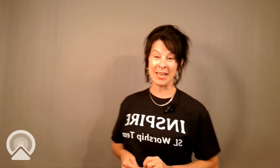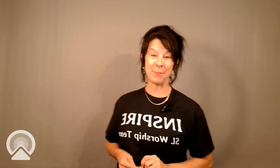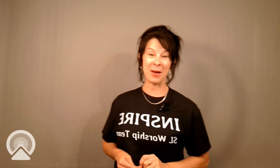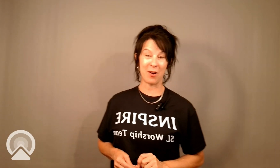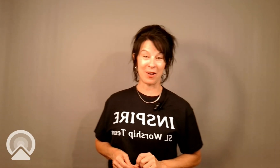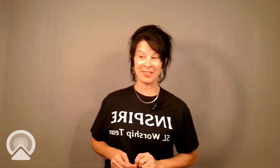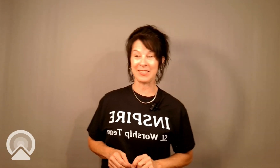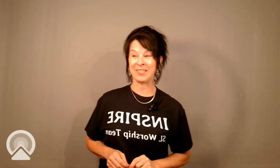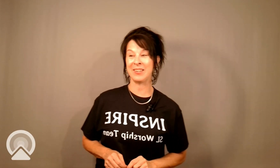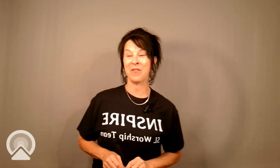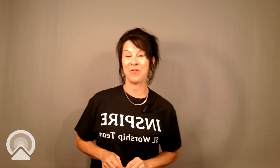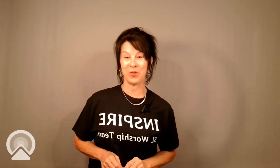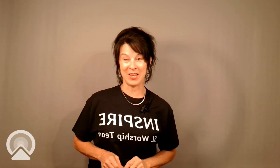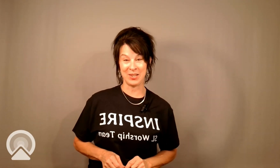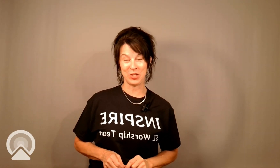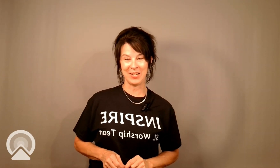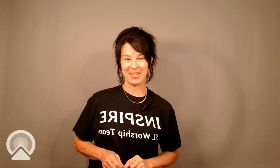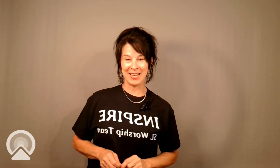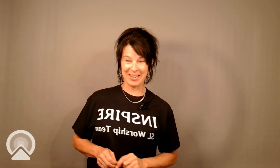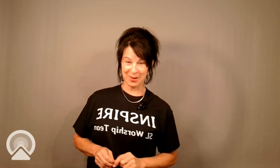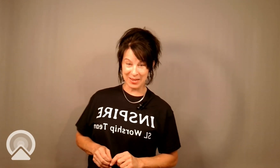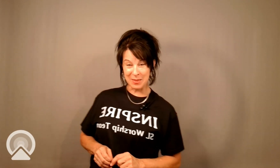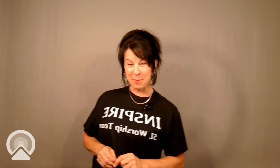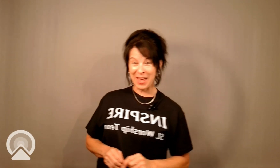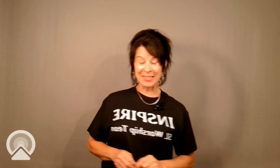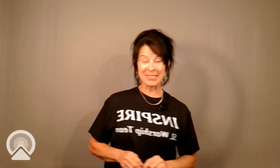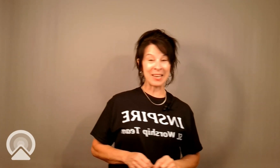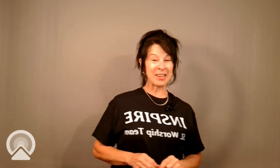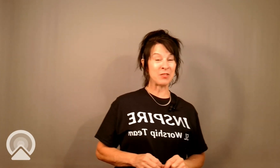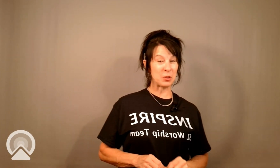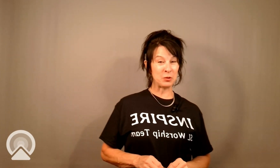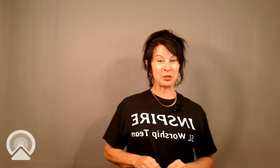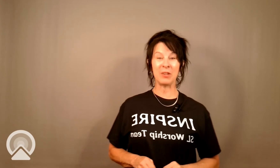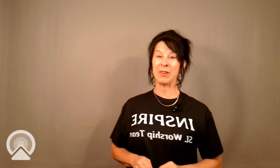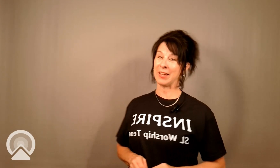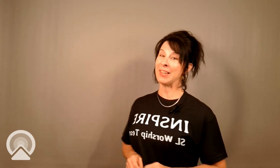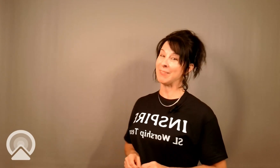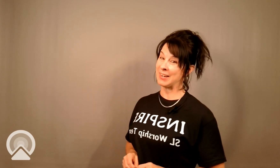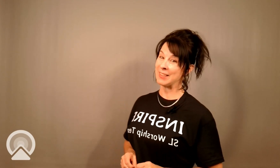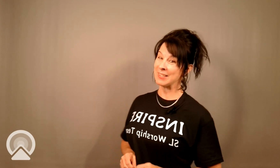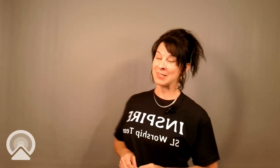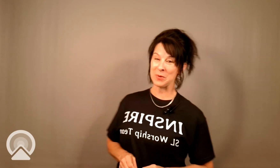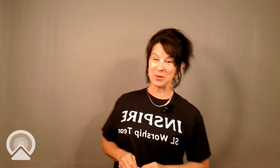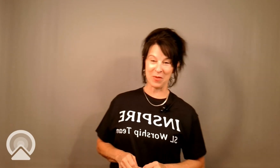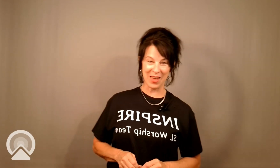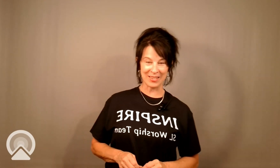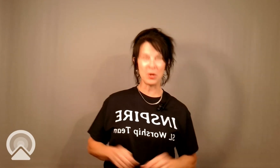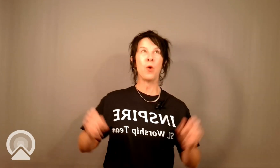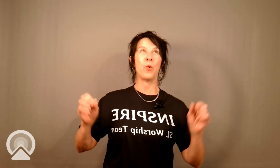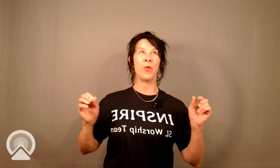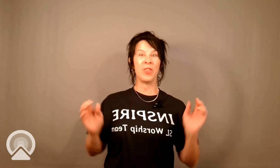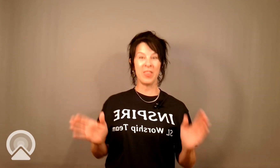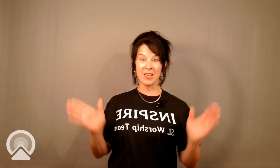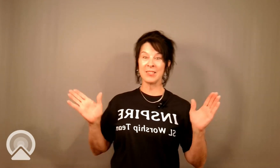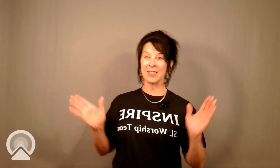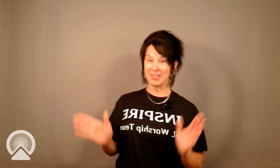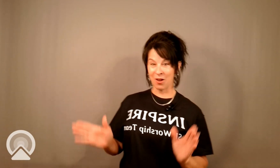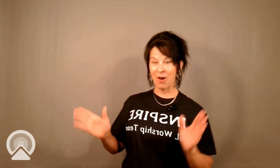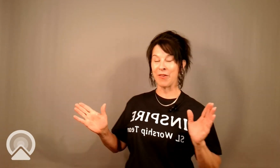by Austin French. Now, in the past, I have told you, okay, get ready, this is going to be fast. Well, this is off